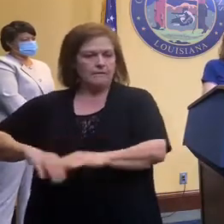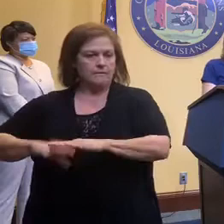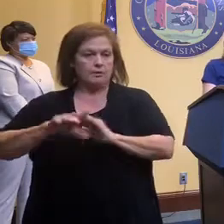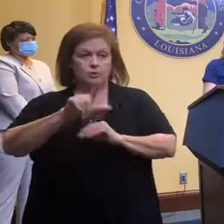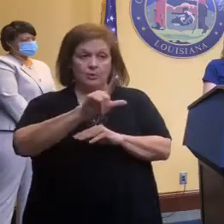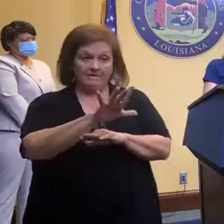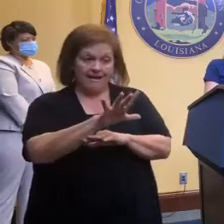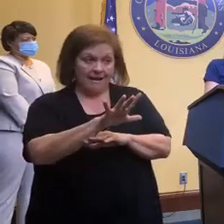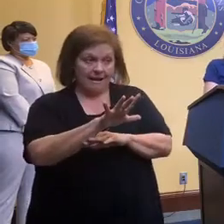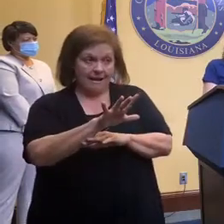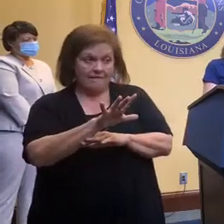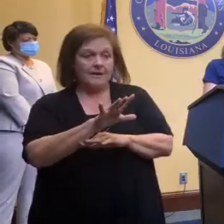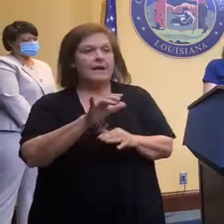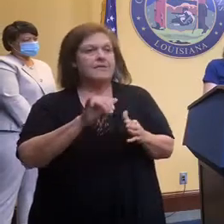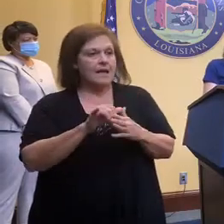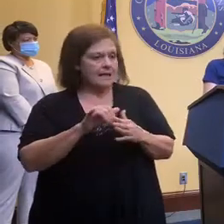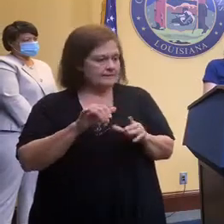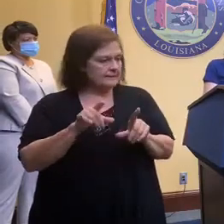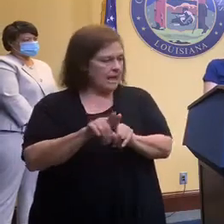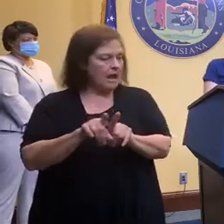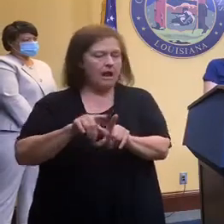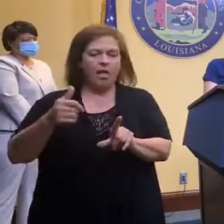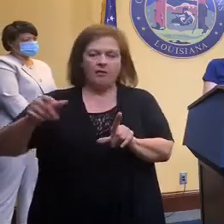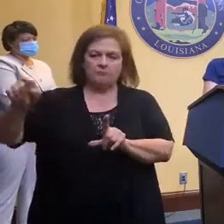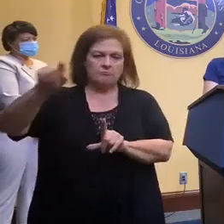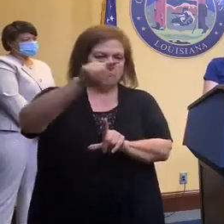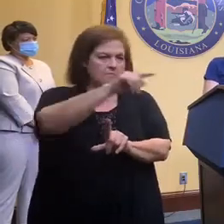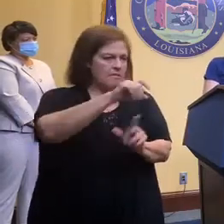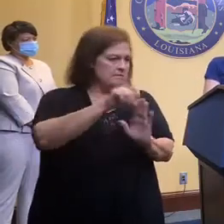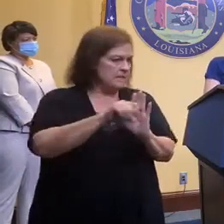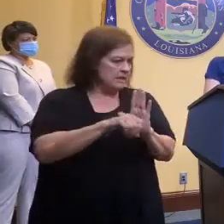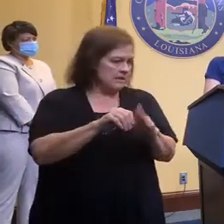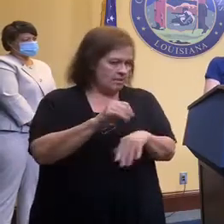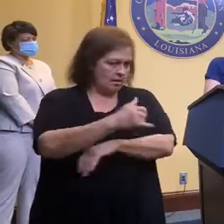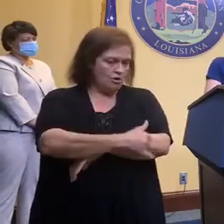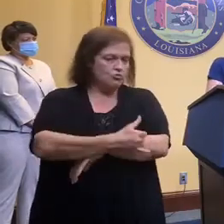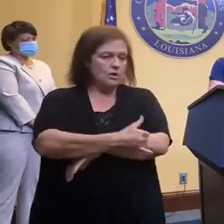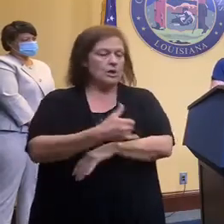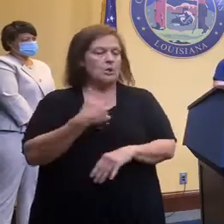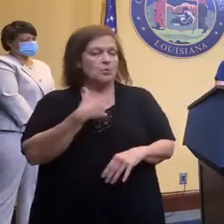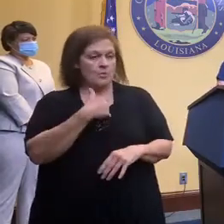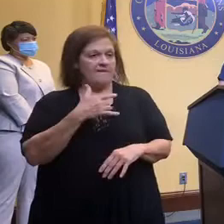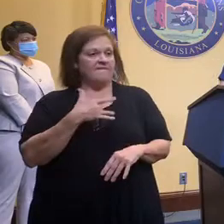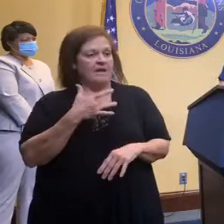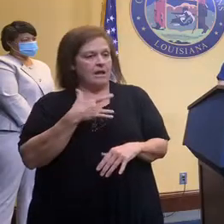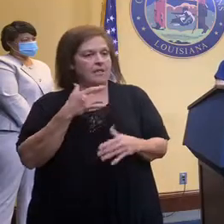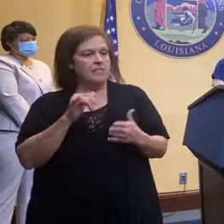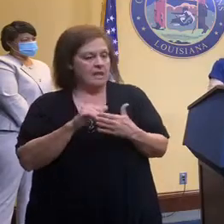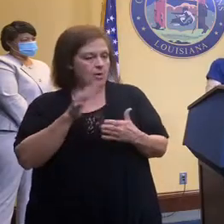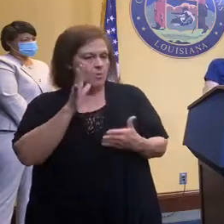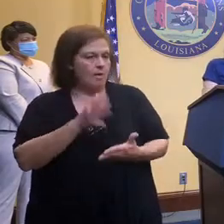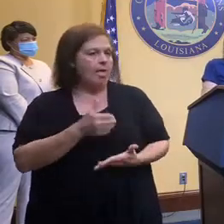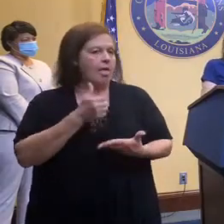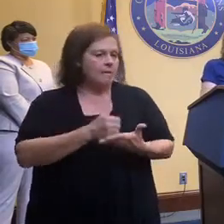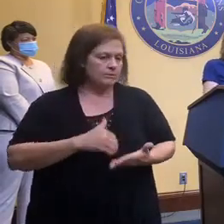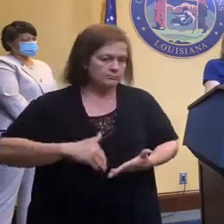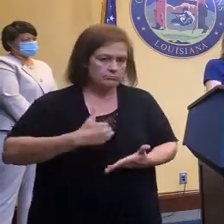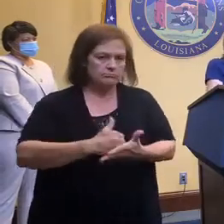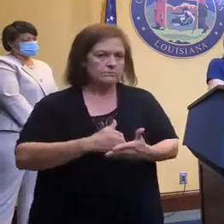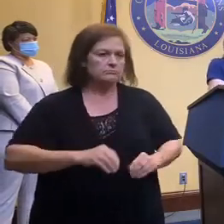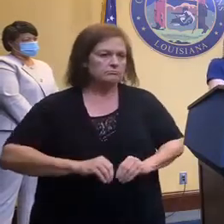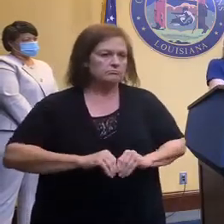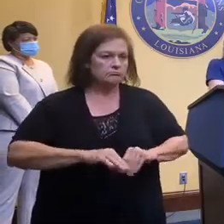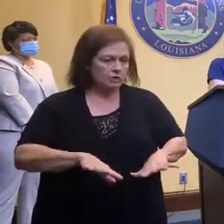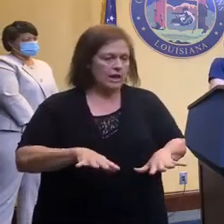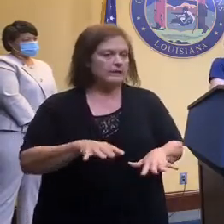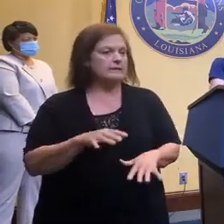which is consistent with many, many other states around the country. We believe this will help minimize the risk of the activities not only